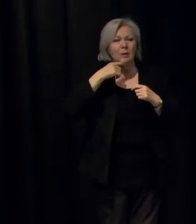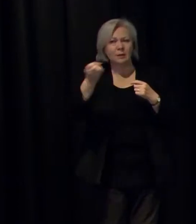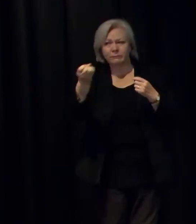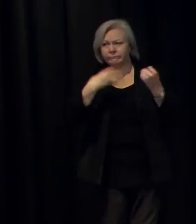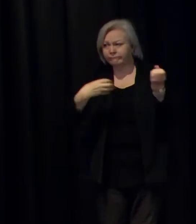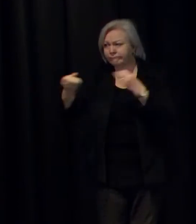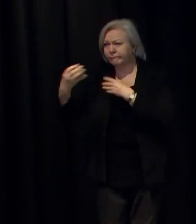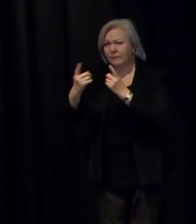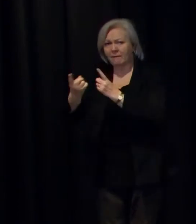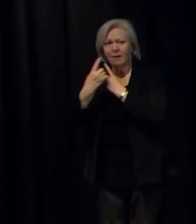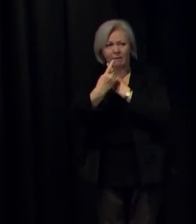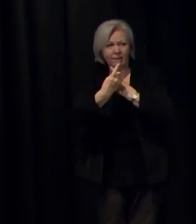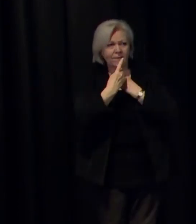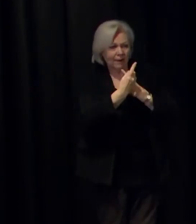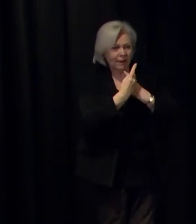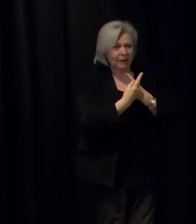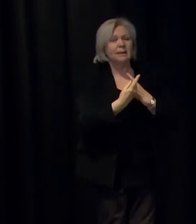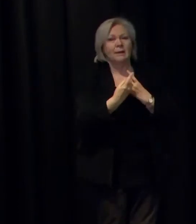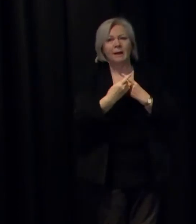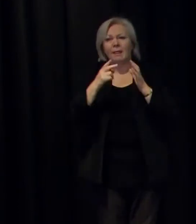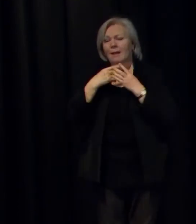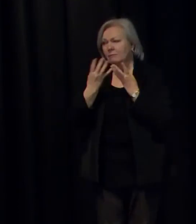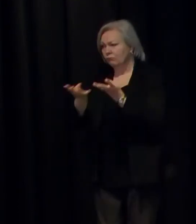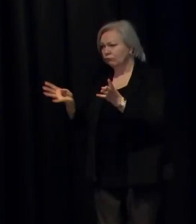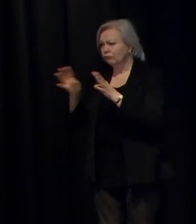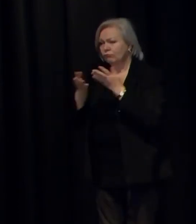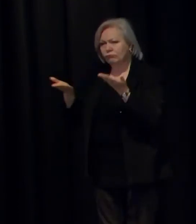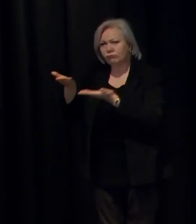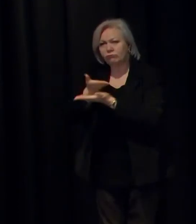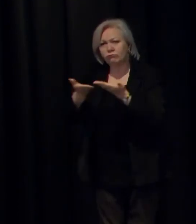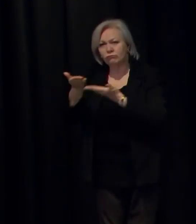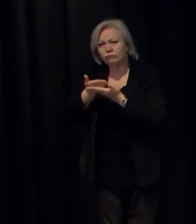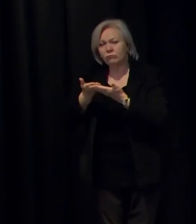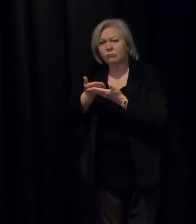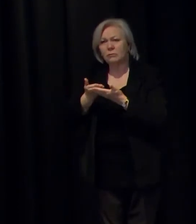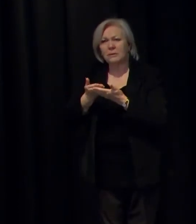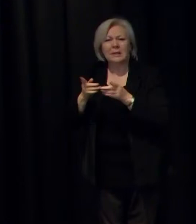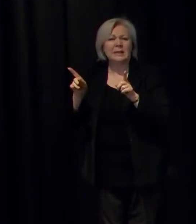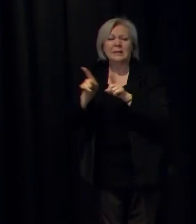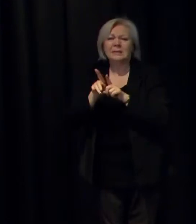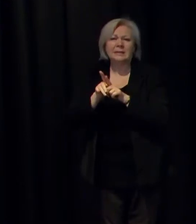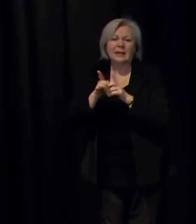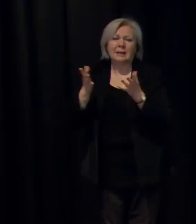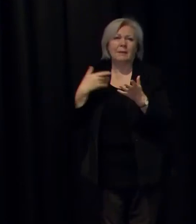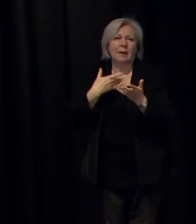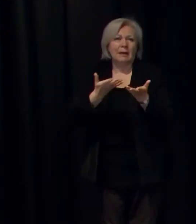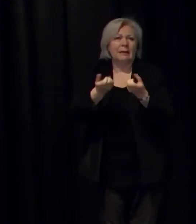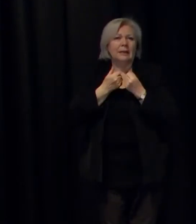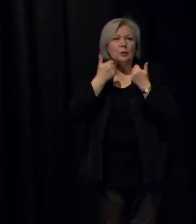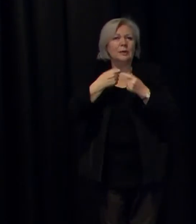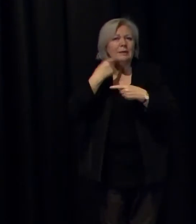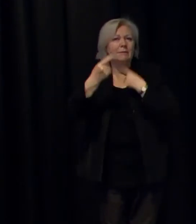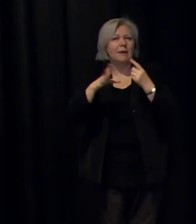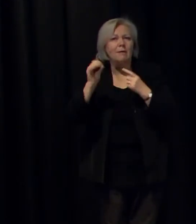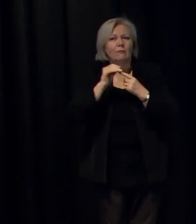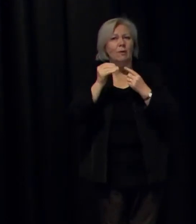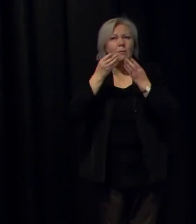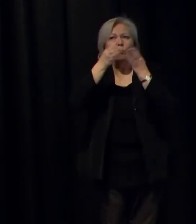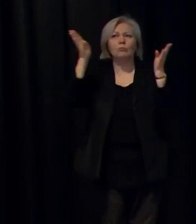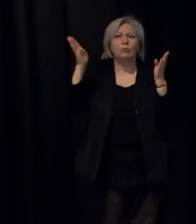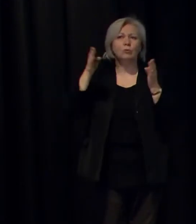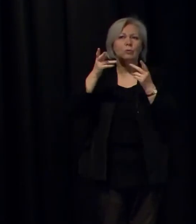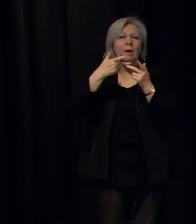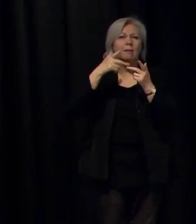conversations with Cabinet that bring really useful insights in the same way that I get useful insights from the broader departmental